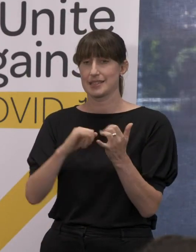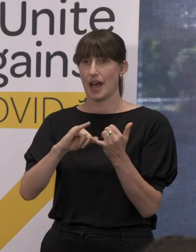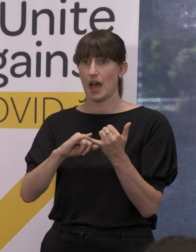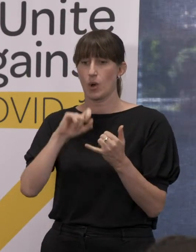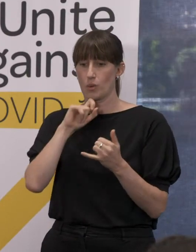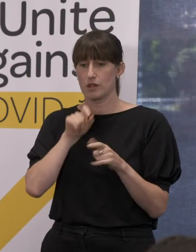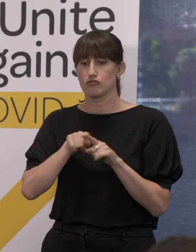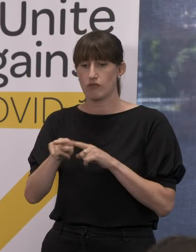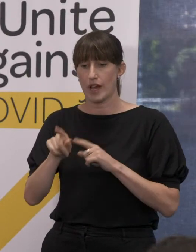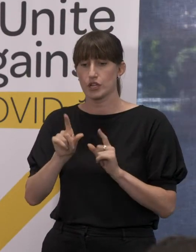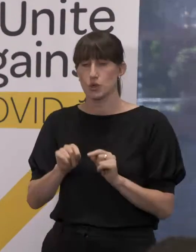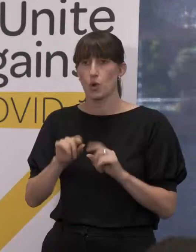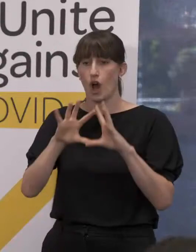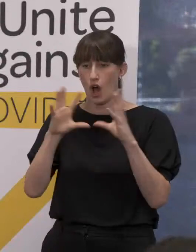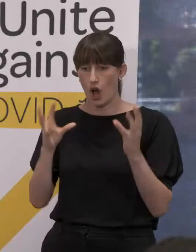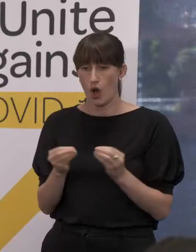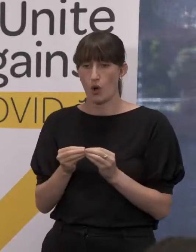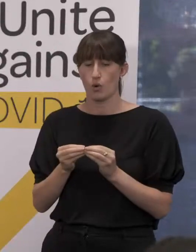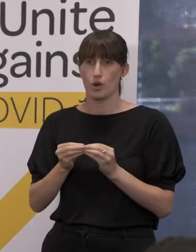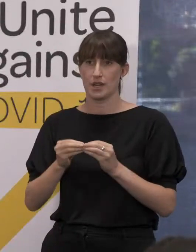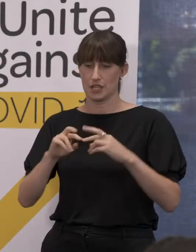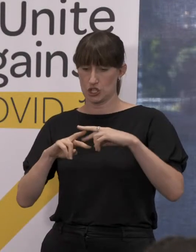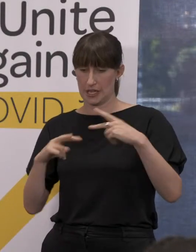if today's PCR test shows a lower